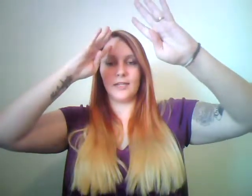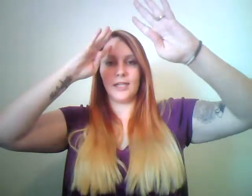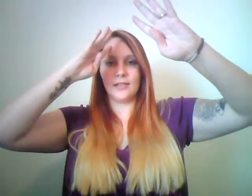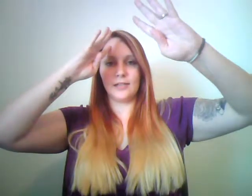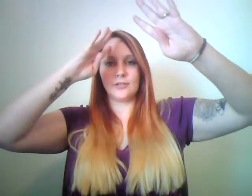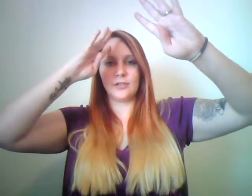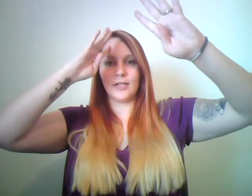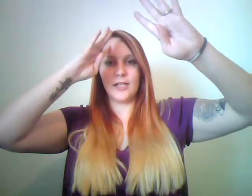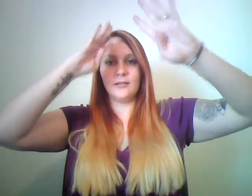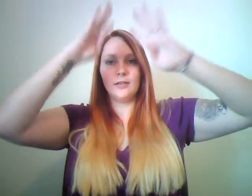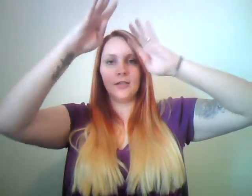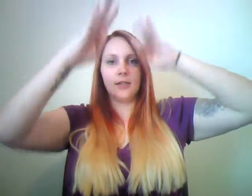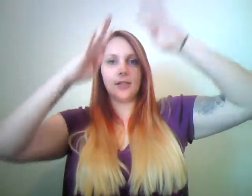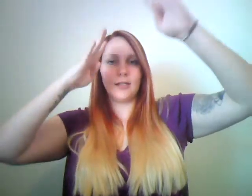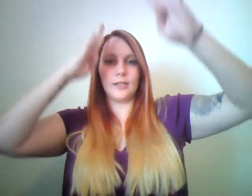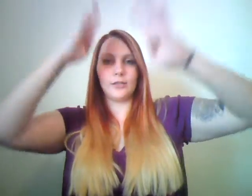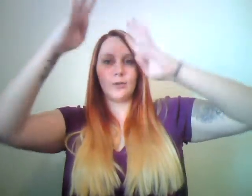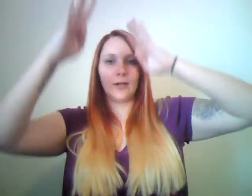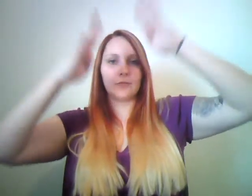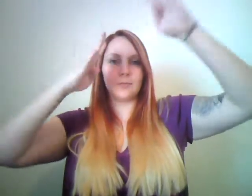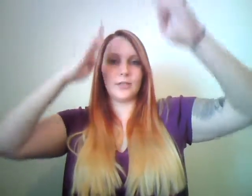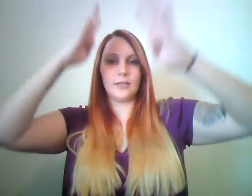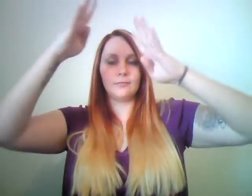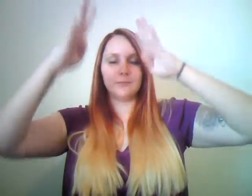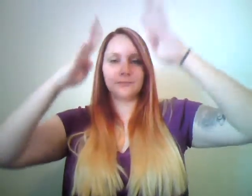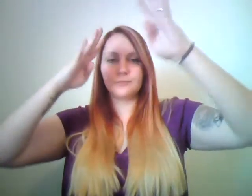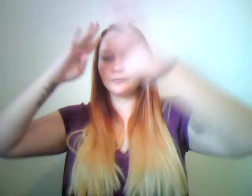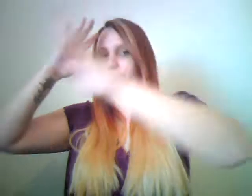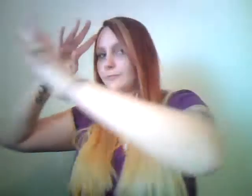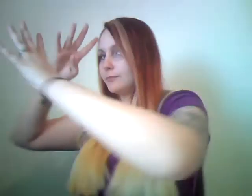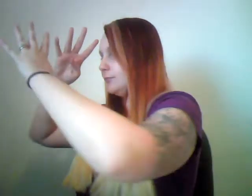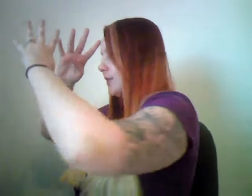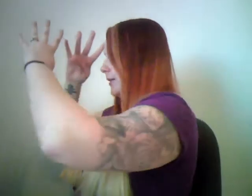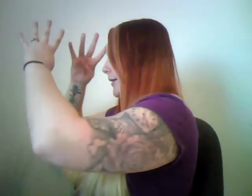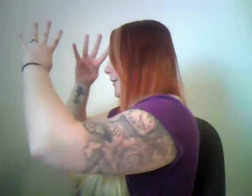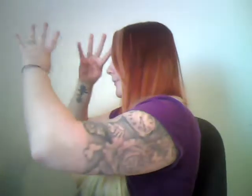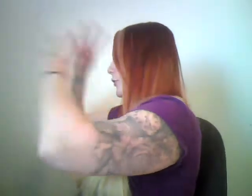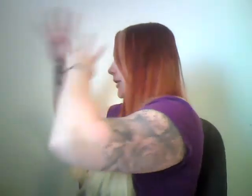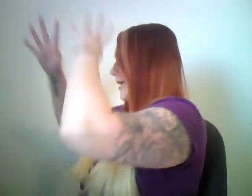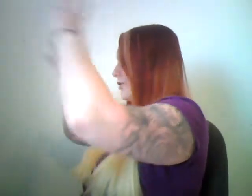hand touching your head, and you go out from your head. Okay. Creation.